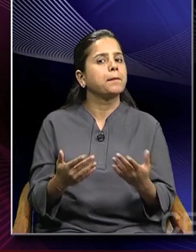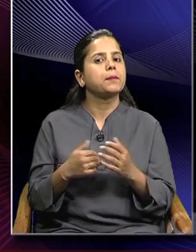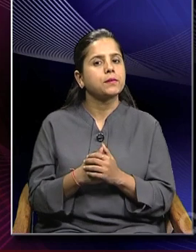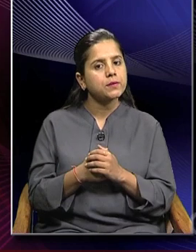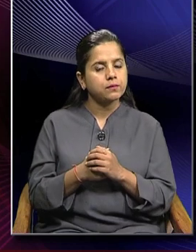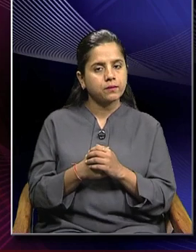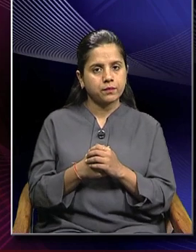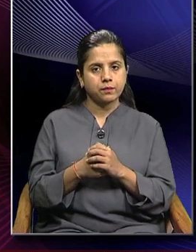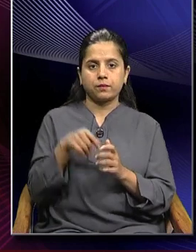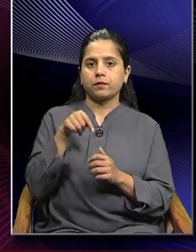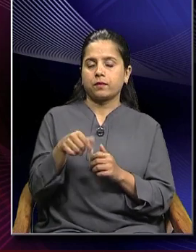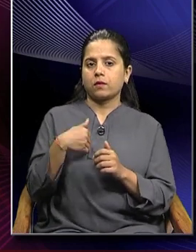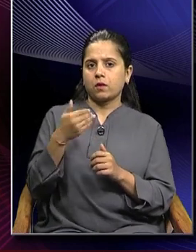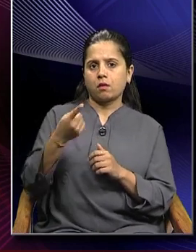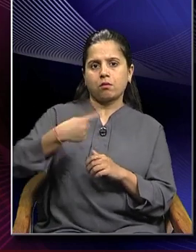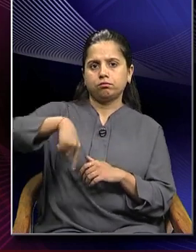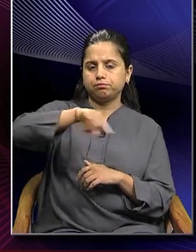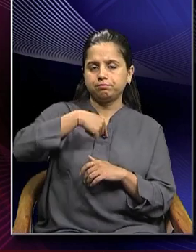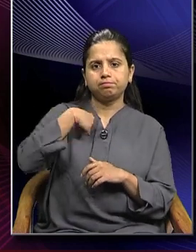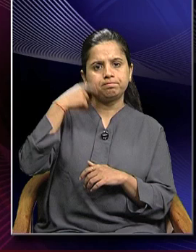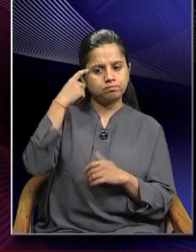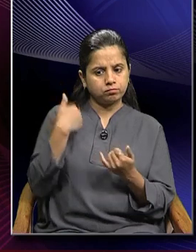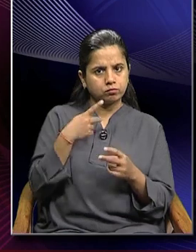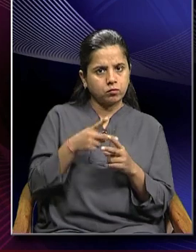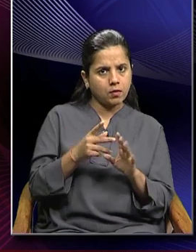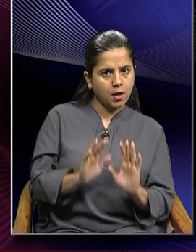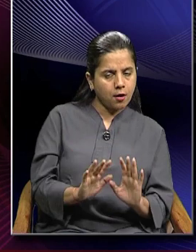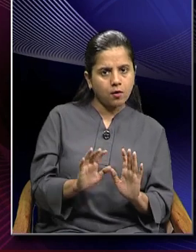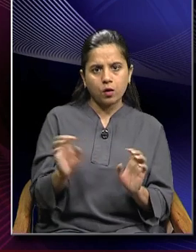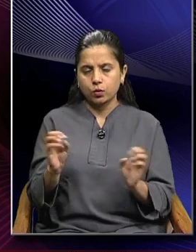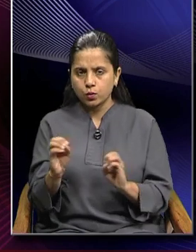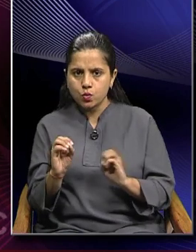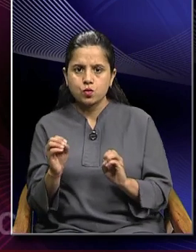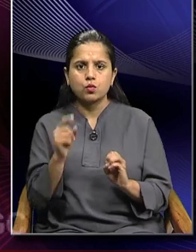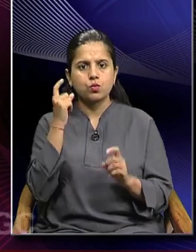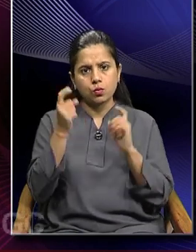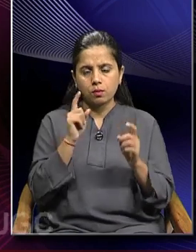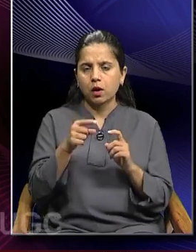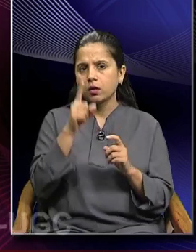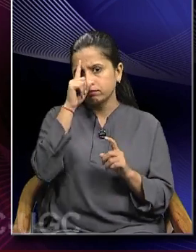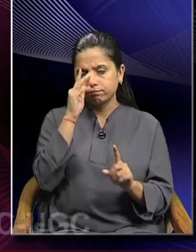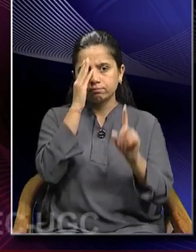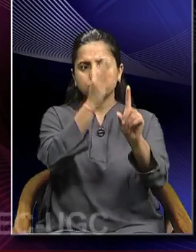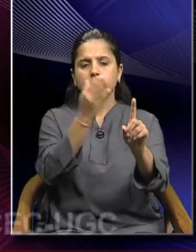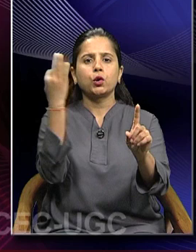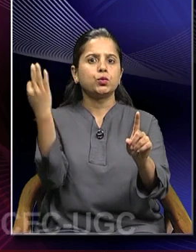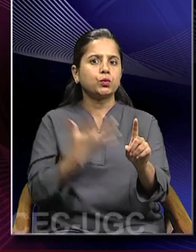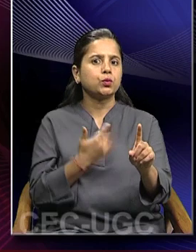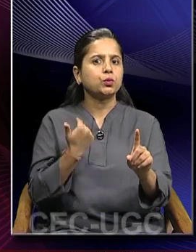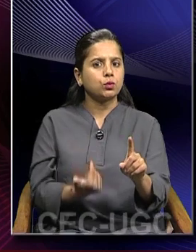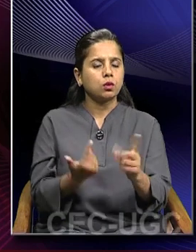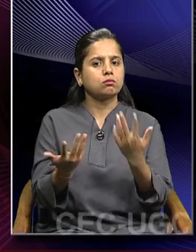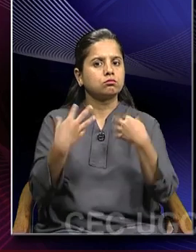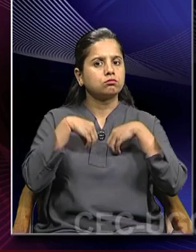this taking us beyond the existing isms, and we have to get a direction for a new integration